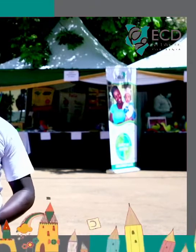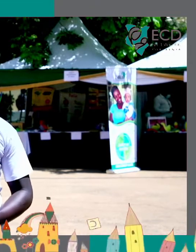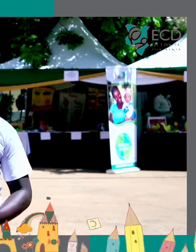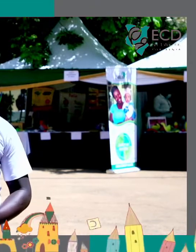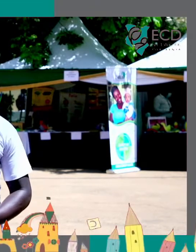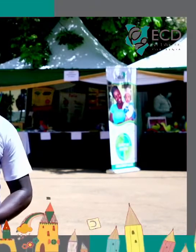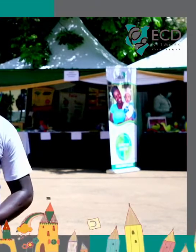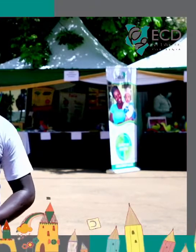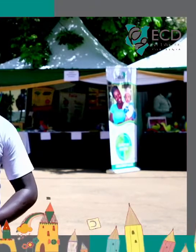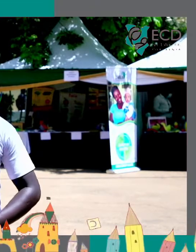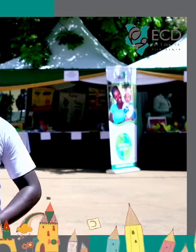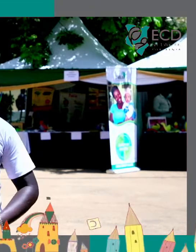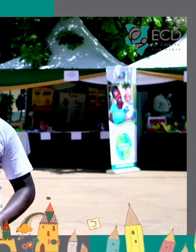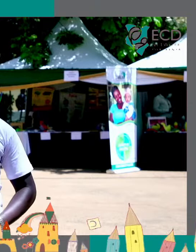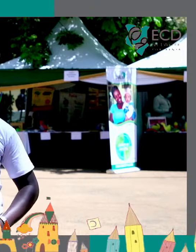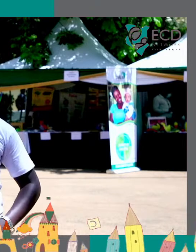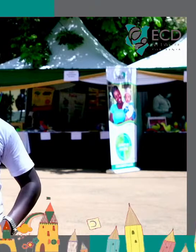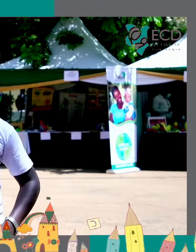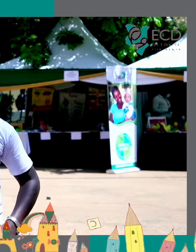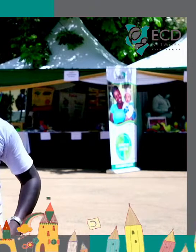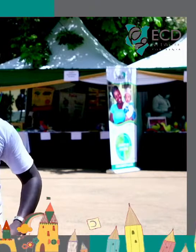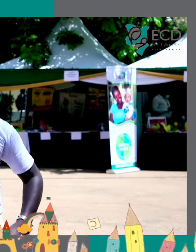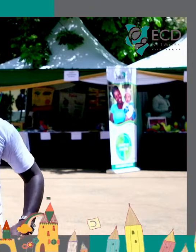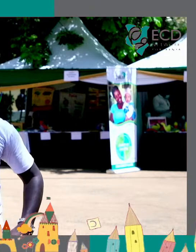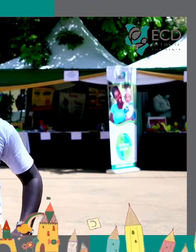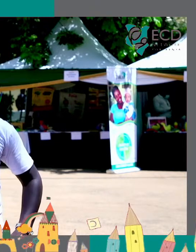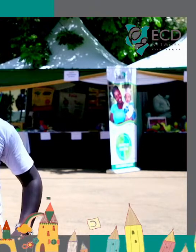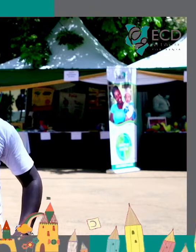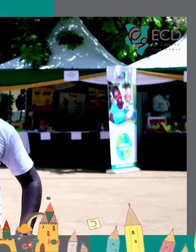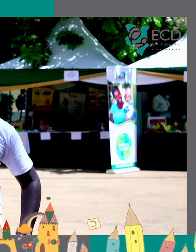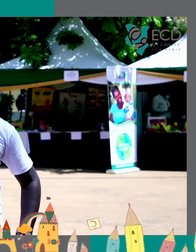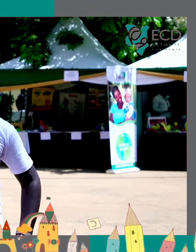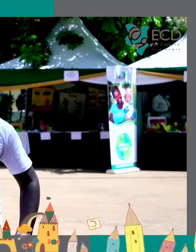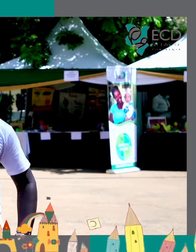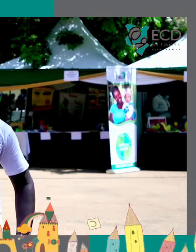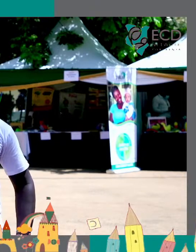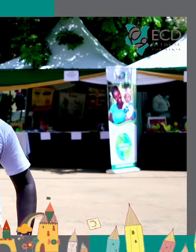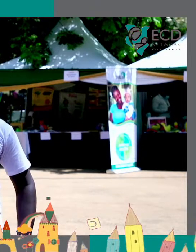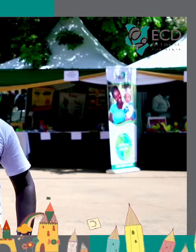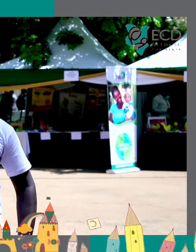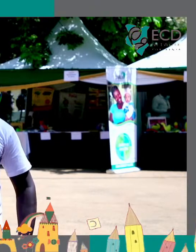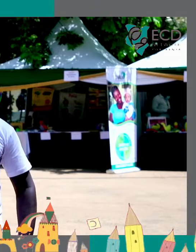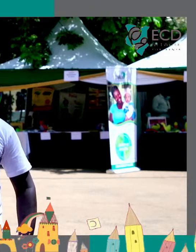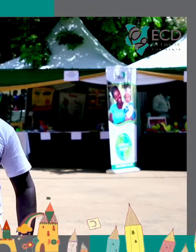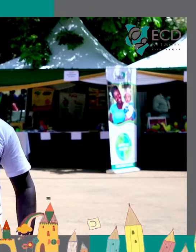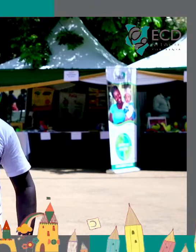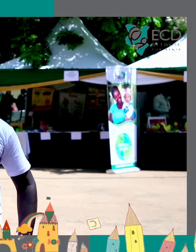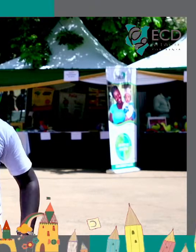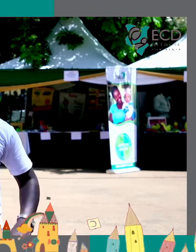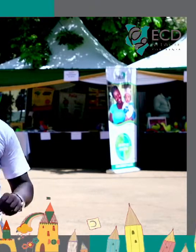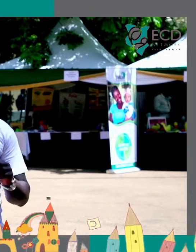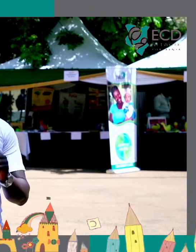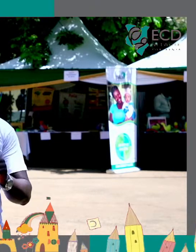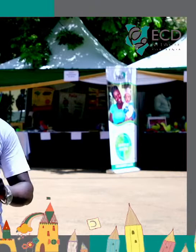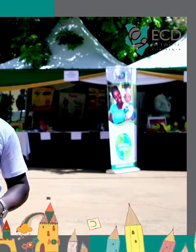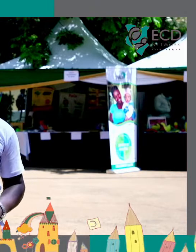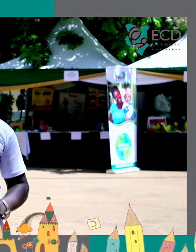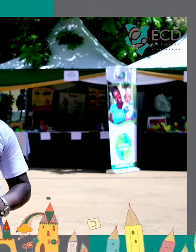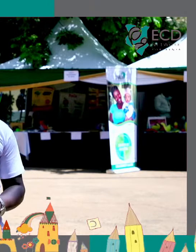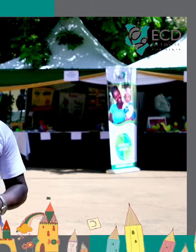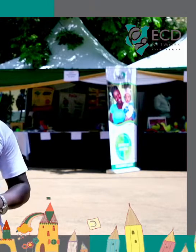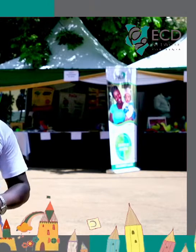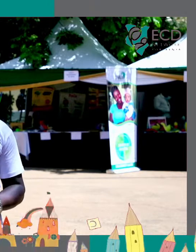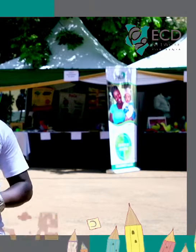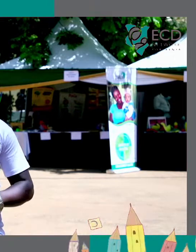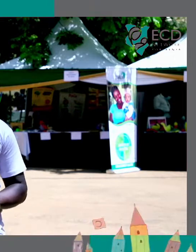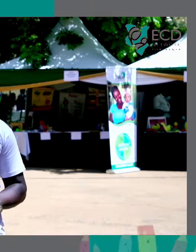are coming to you live from Siaya County, Jaramogi Oginga Odinga University of Science and Technology, and this is the